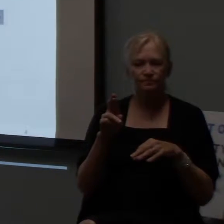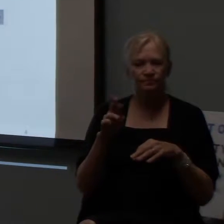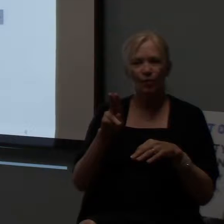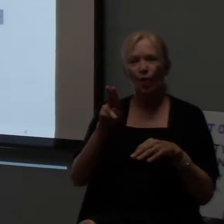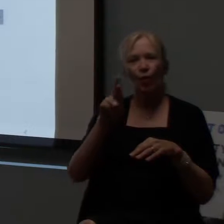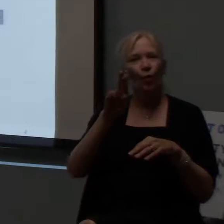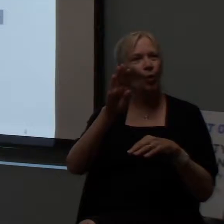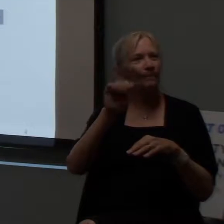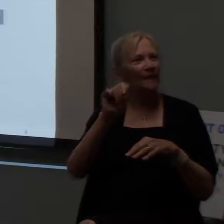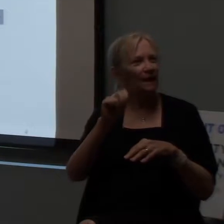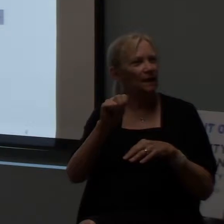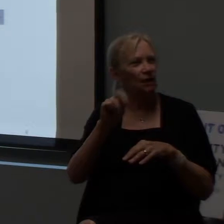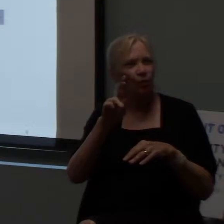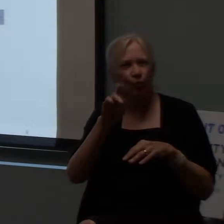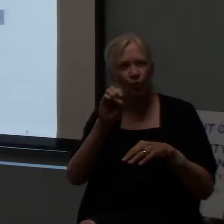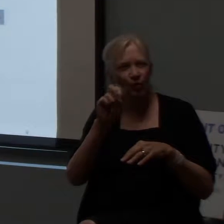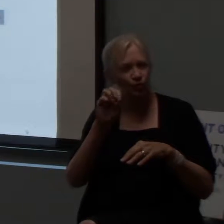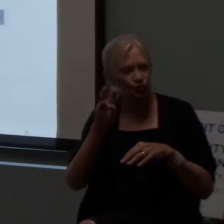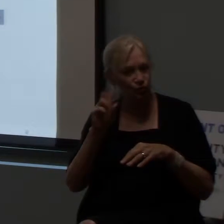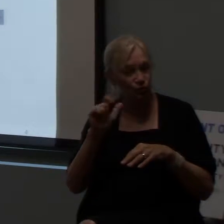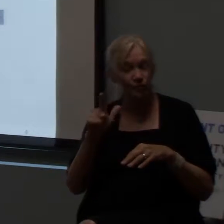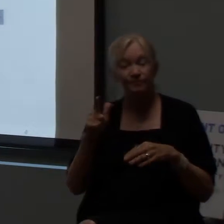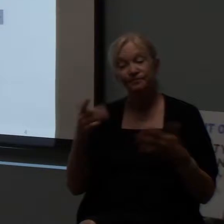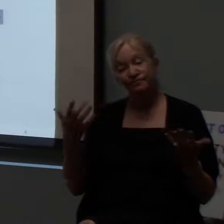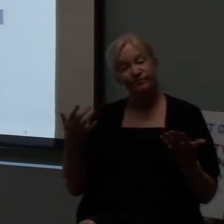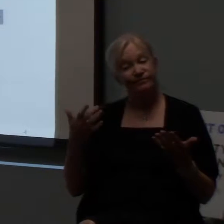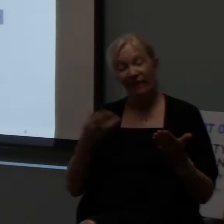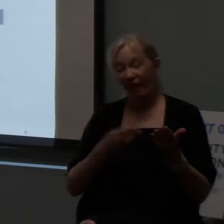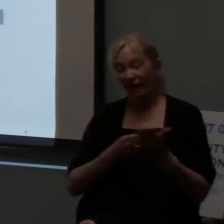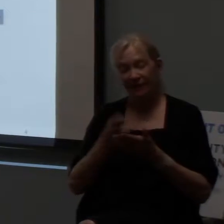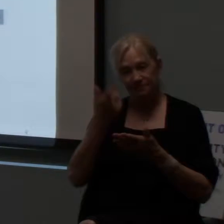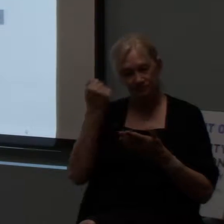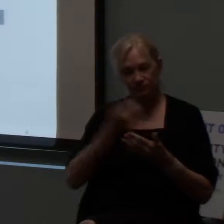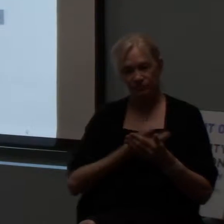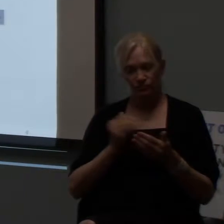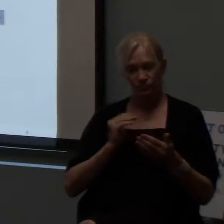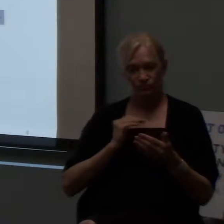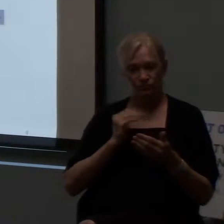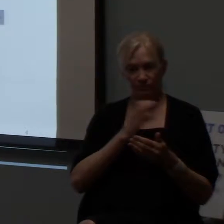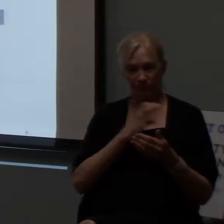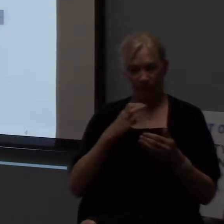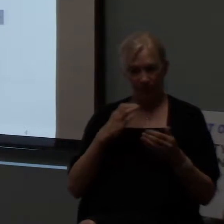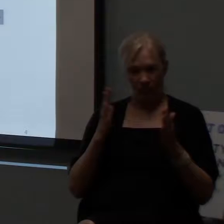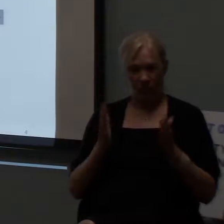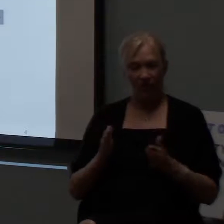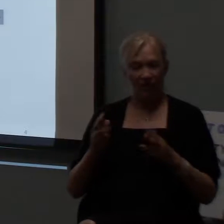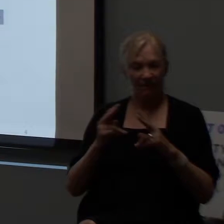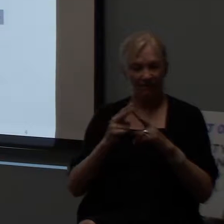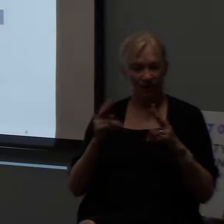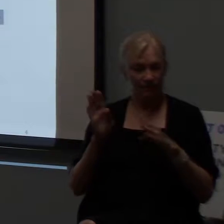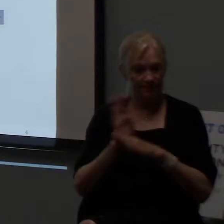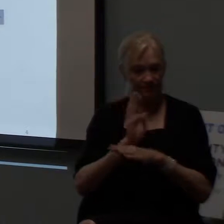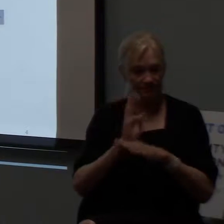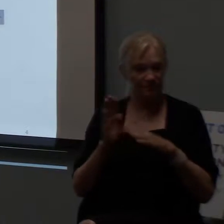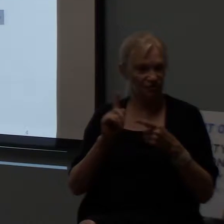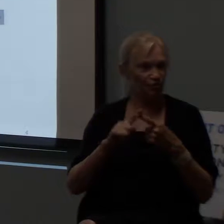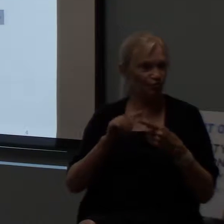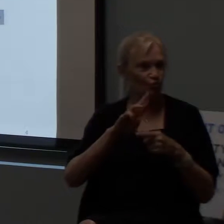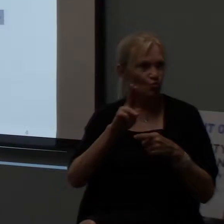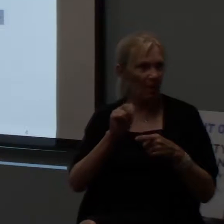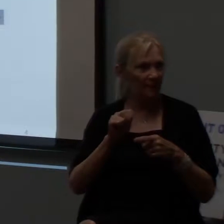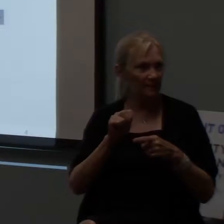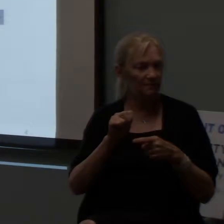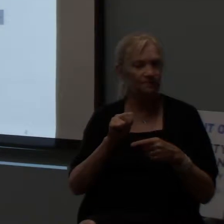renewal authority board or things like that? And frankly, it's because our commissioners are very busy running the county and they don't have a lot of time for those